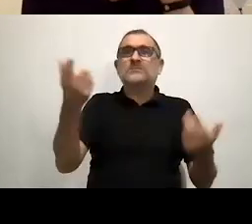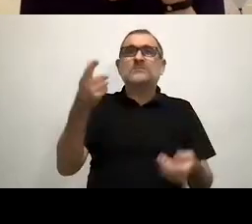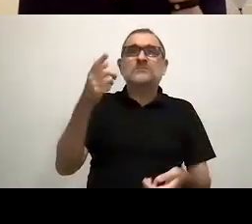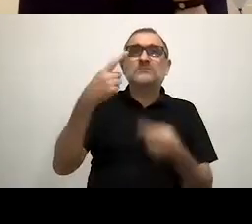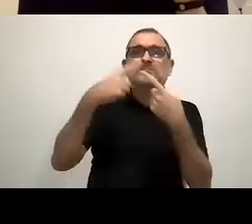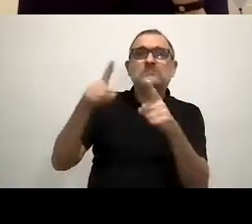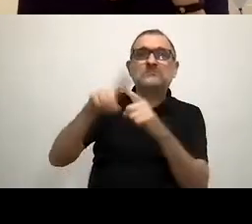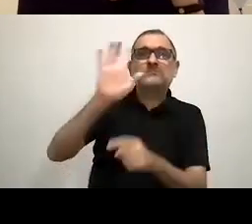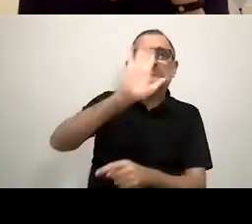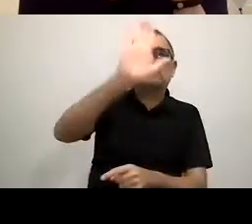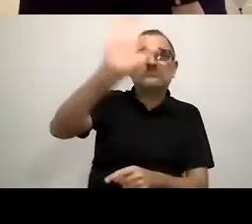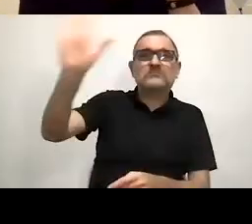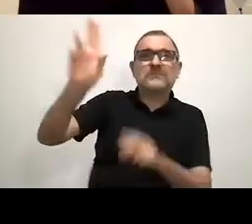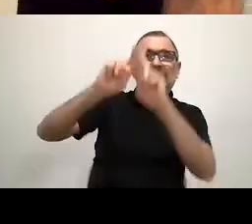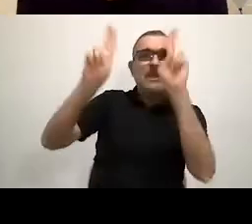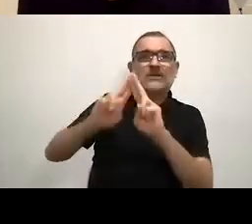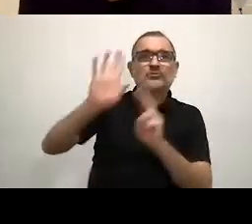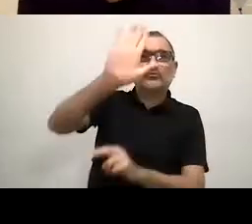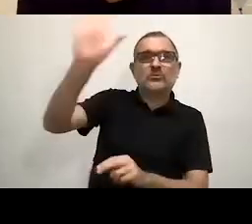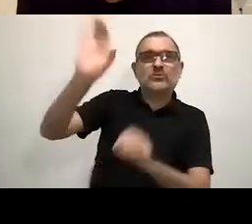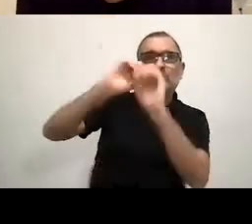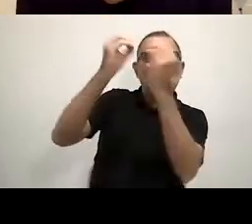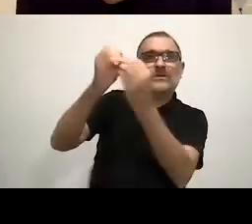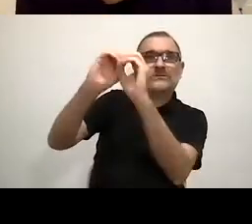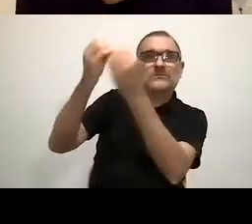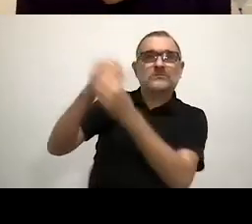organization, and membership of a regional